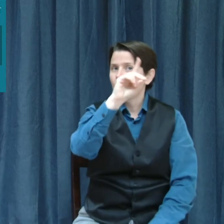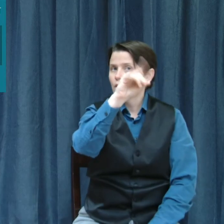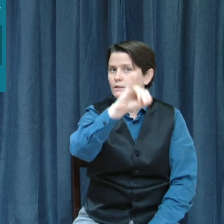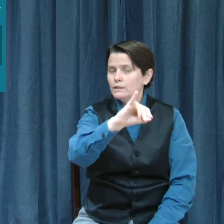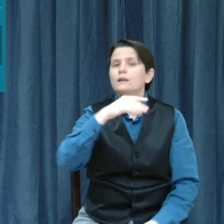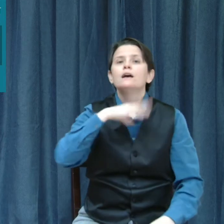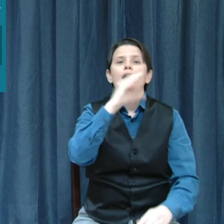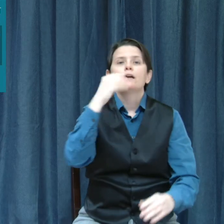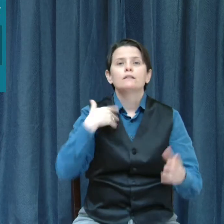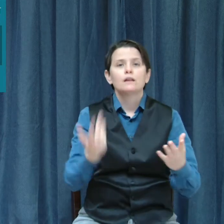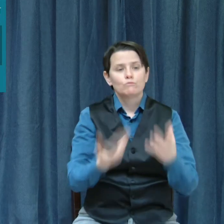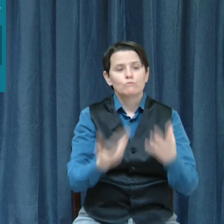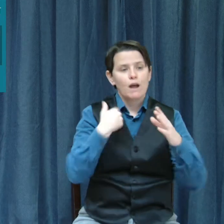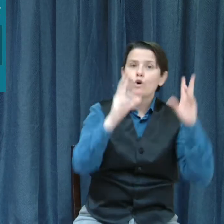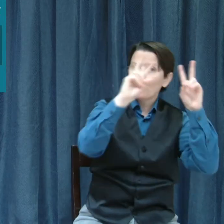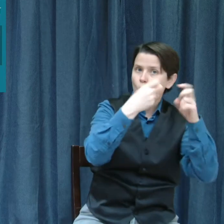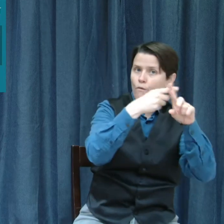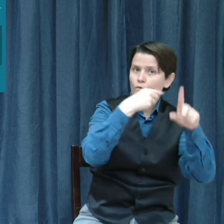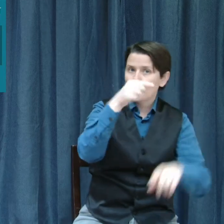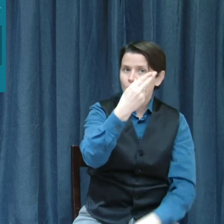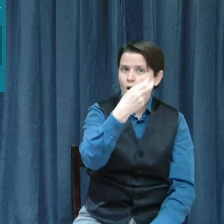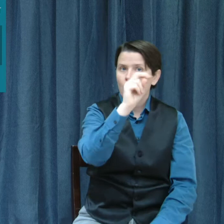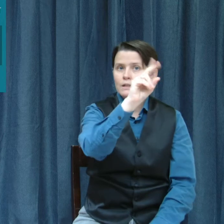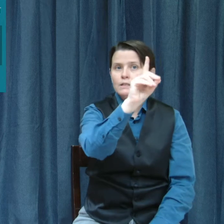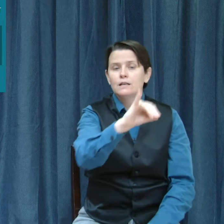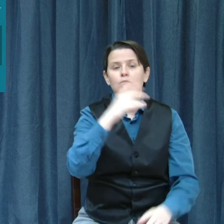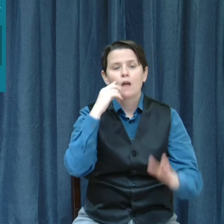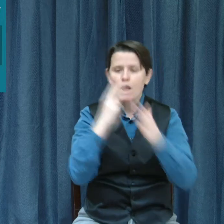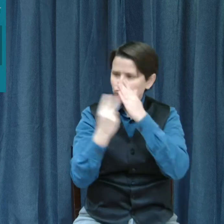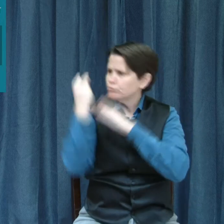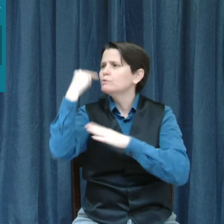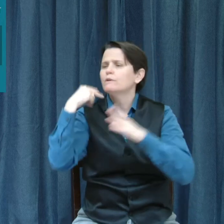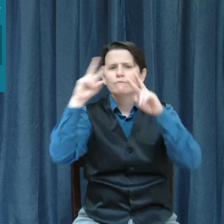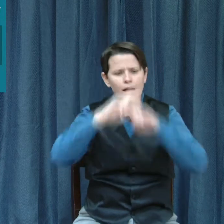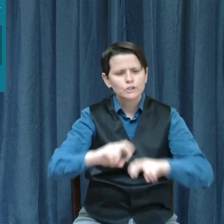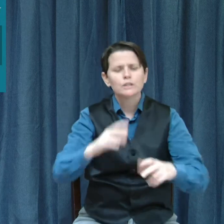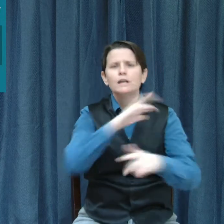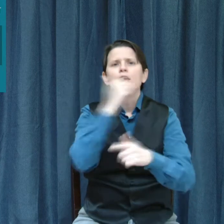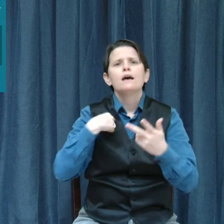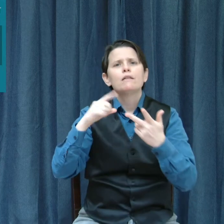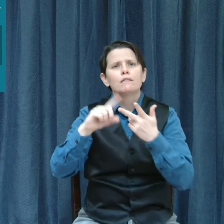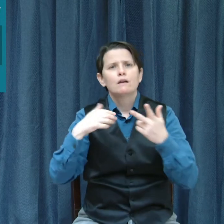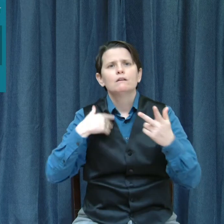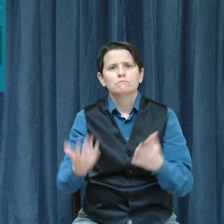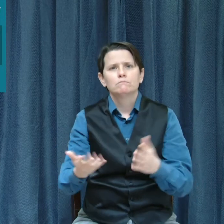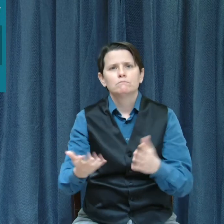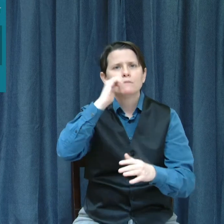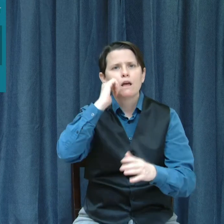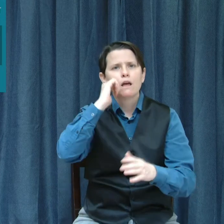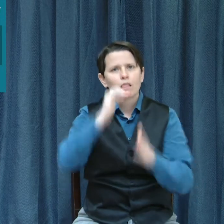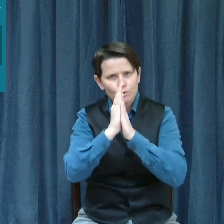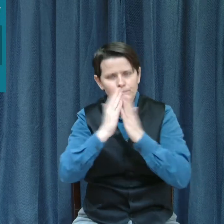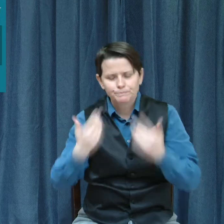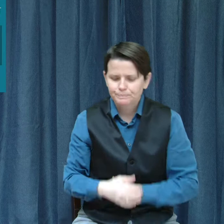passage, and a daily practice. Our latest episode of the One Power Podcast features a conversation